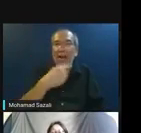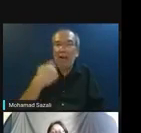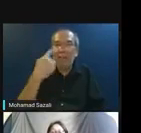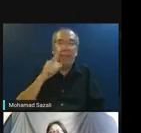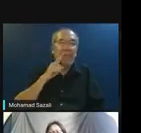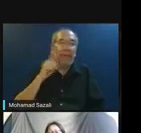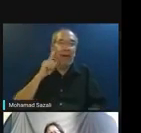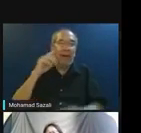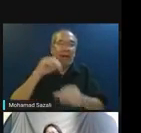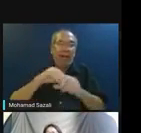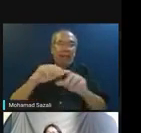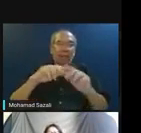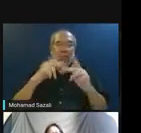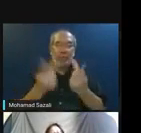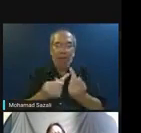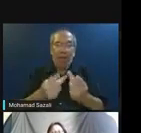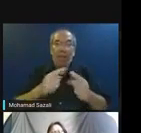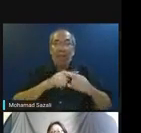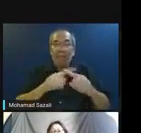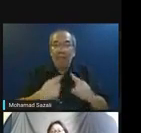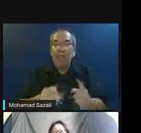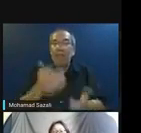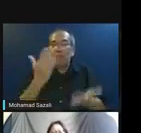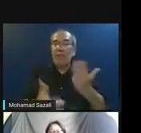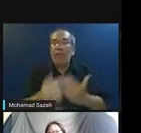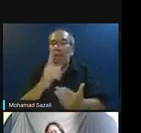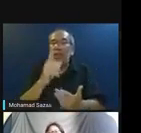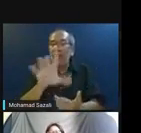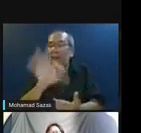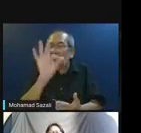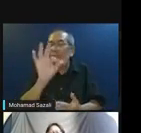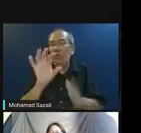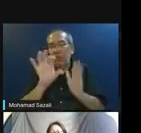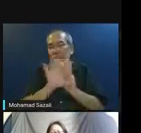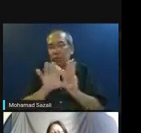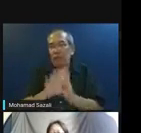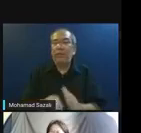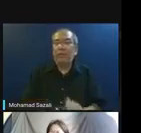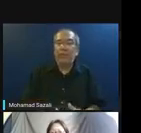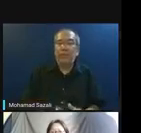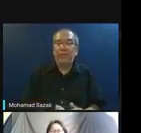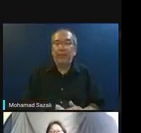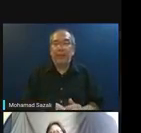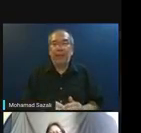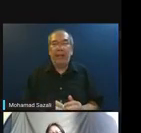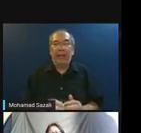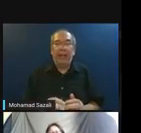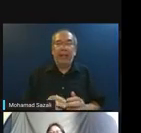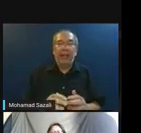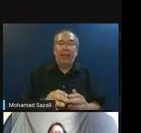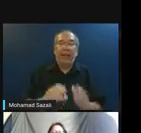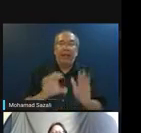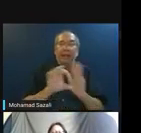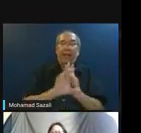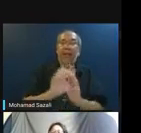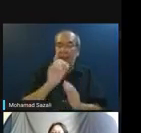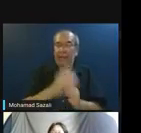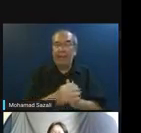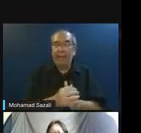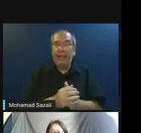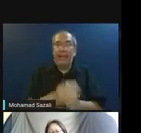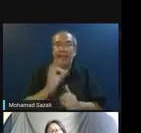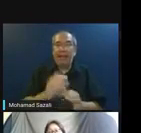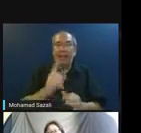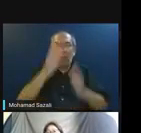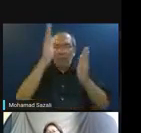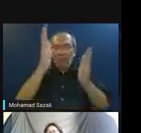there are so many people walking around. How do you know who they are? How do you know if they are deaf or not? So it's very